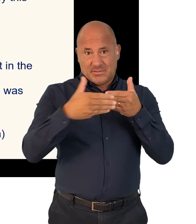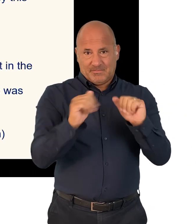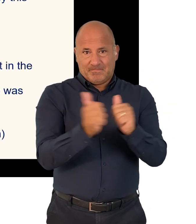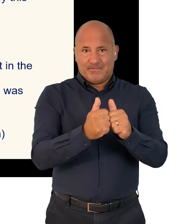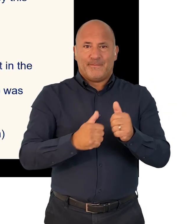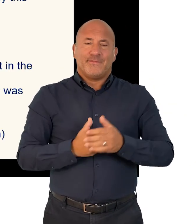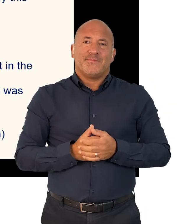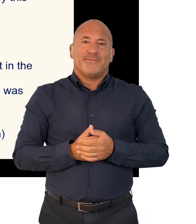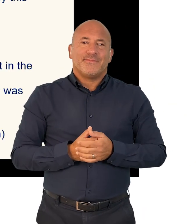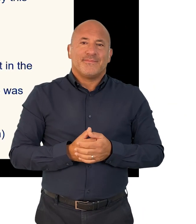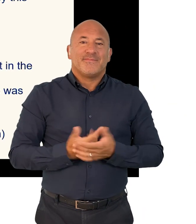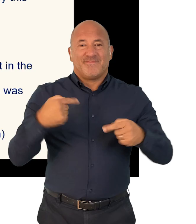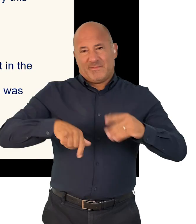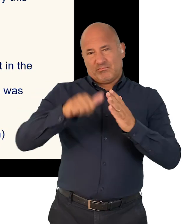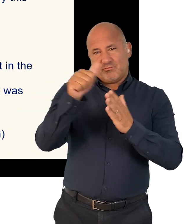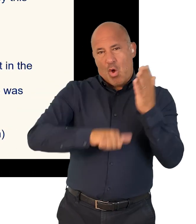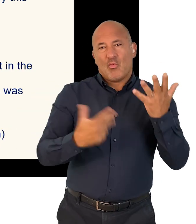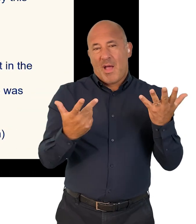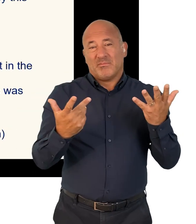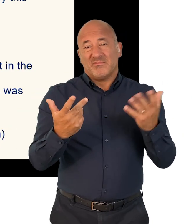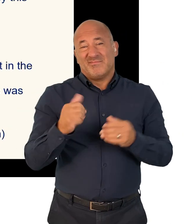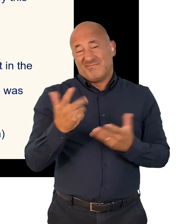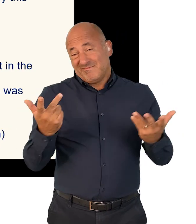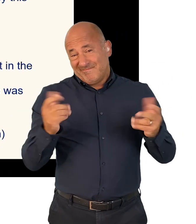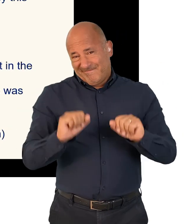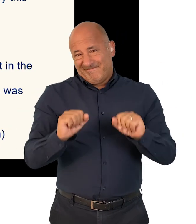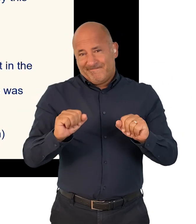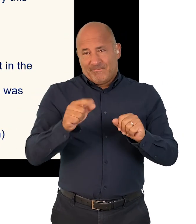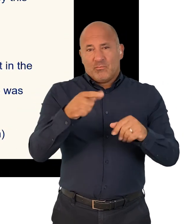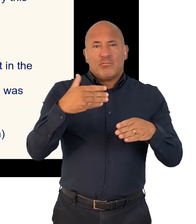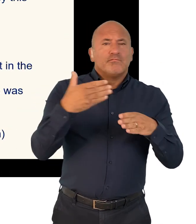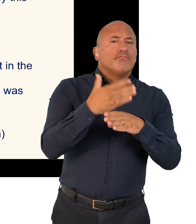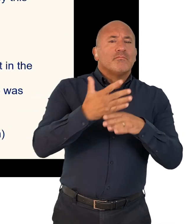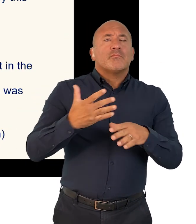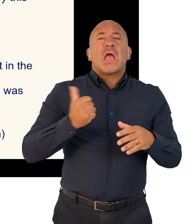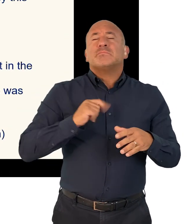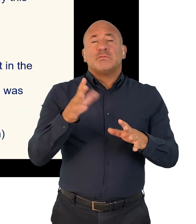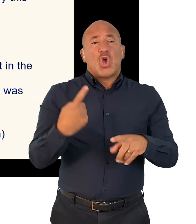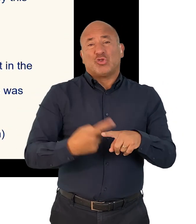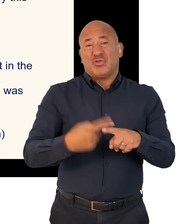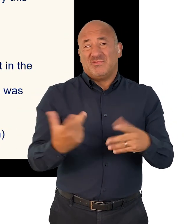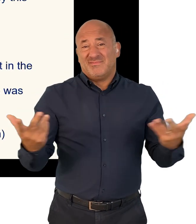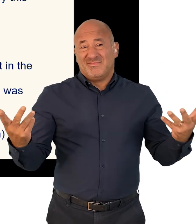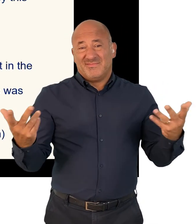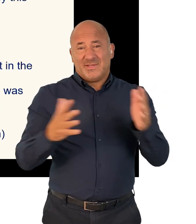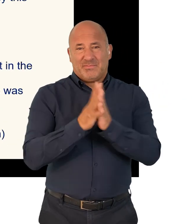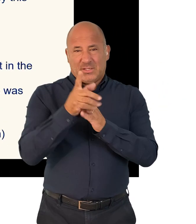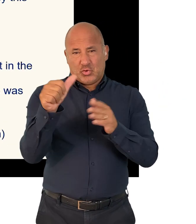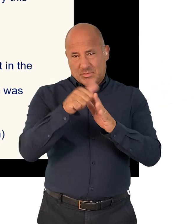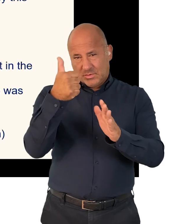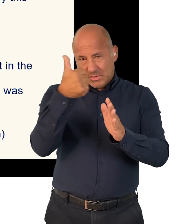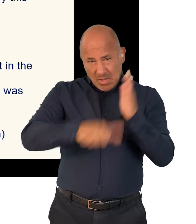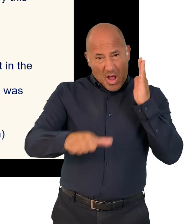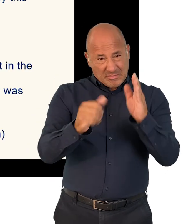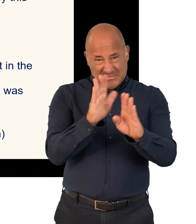issued. Due to the nature and aims of this programme, we expect works to be urgently needed and for this project start